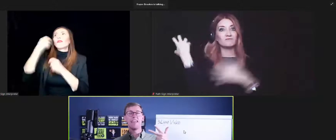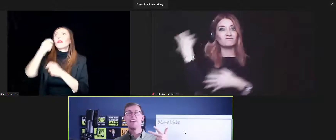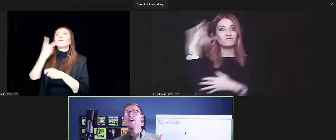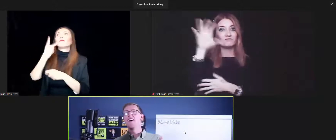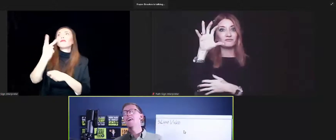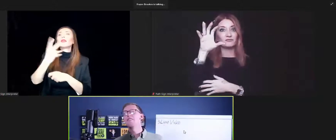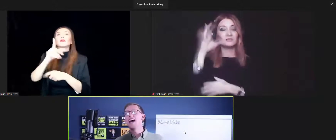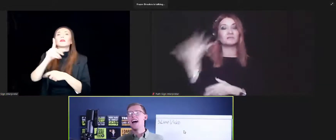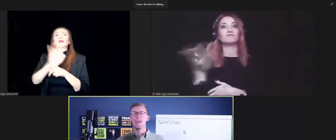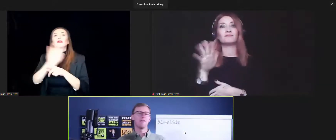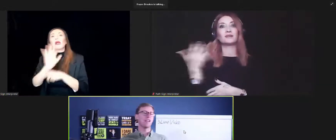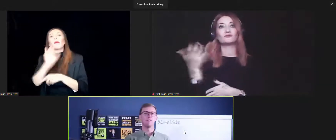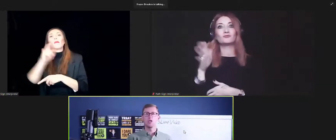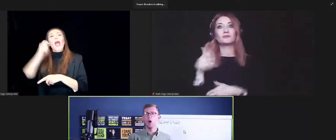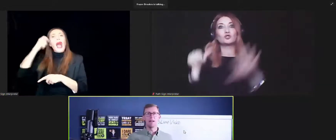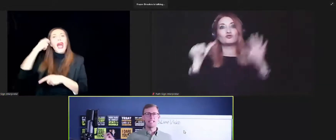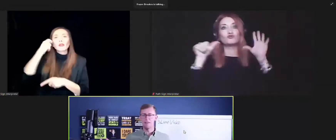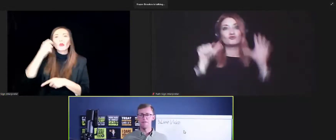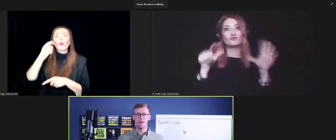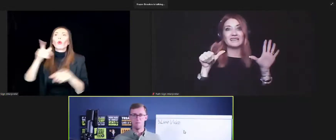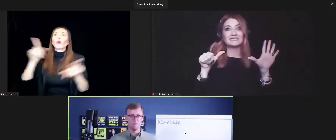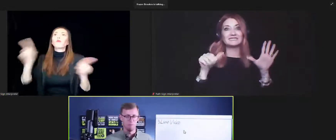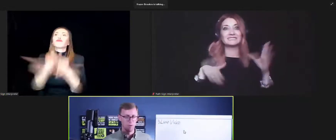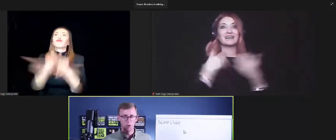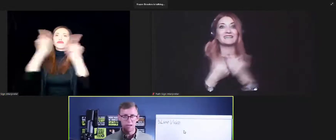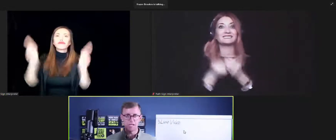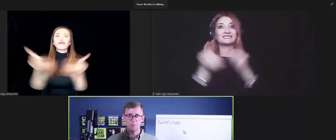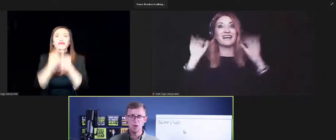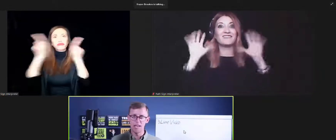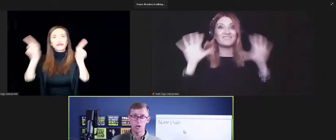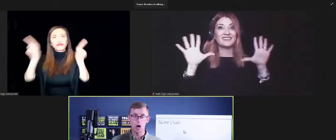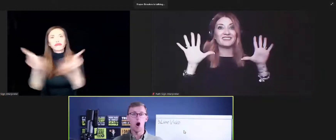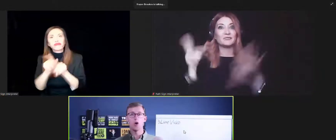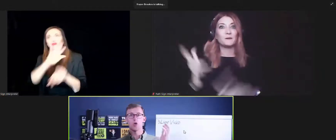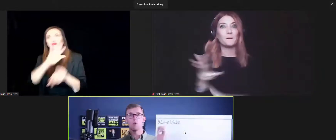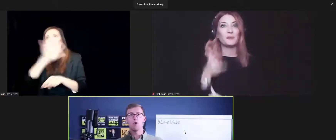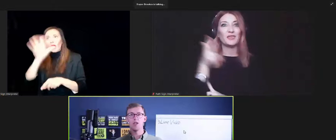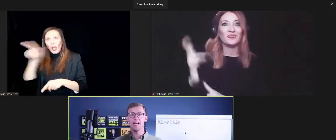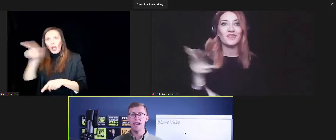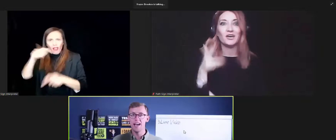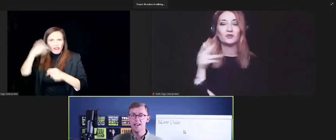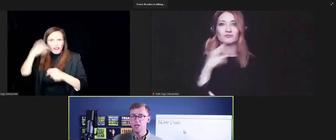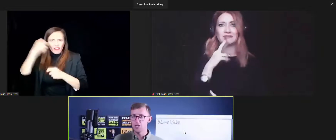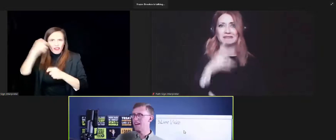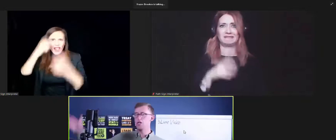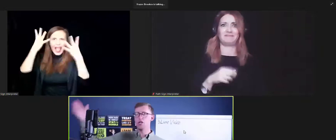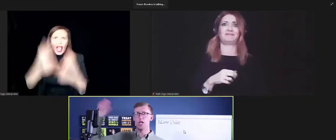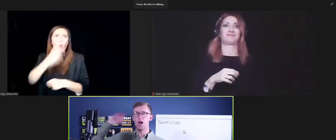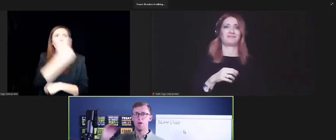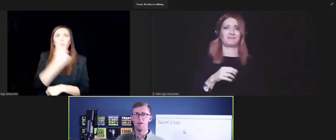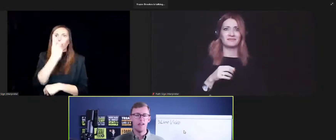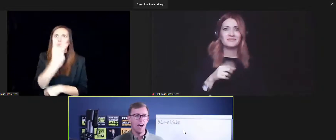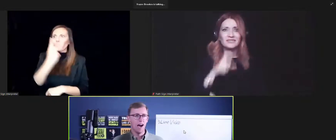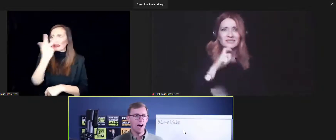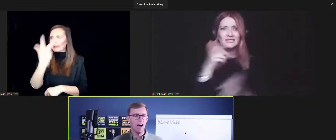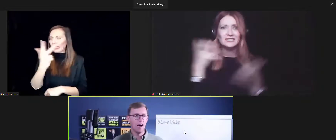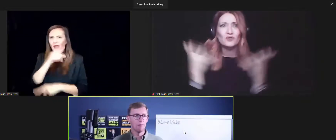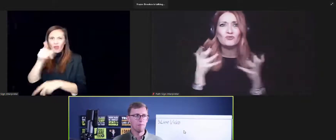3, right? I can think of so many different Bruce Willis movies. Arnold Schwarzenegger, Sylvester Stallone,